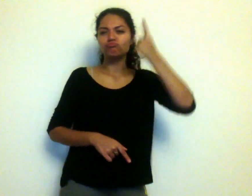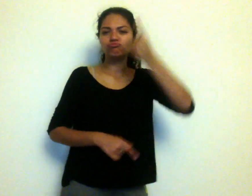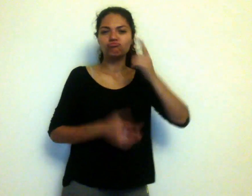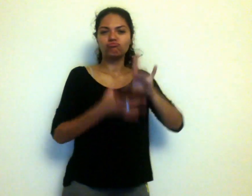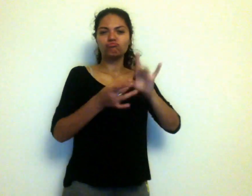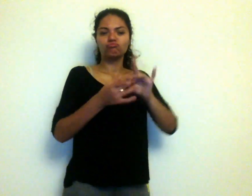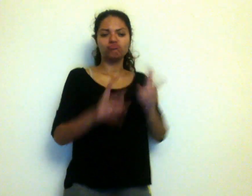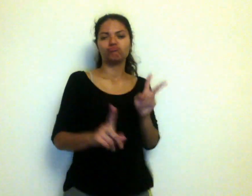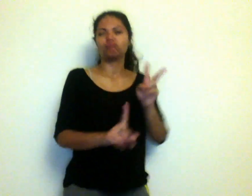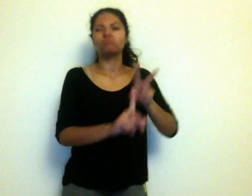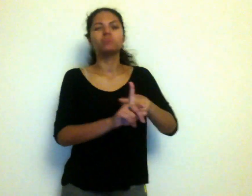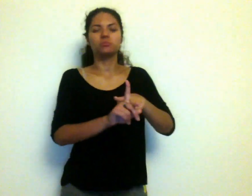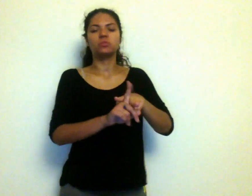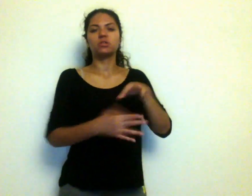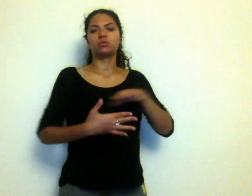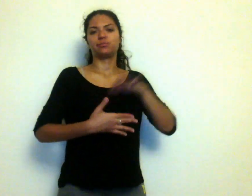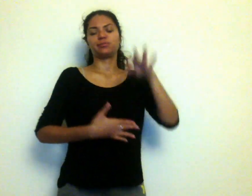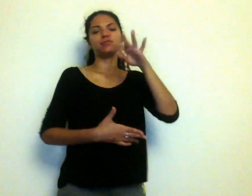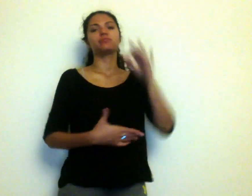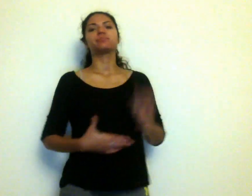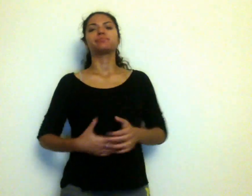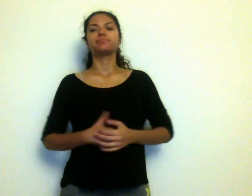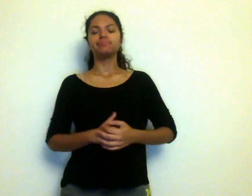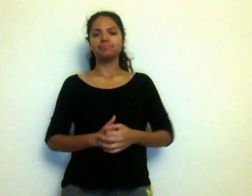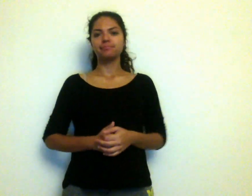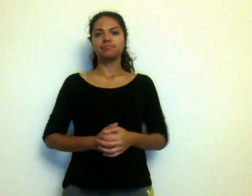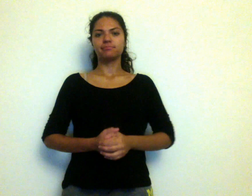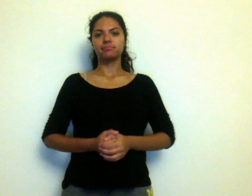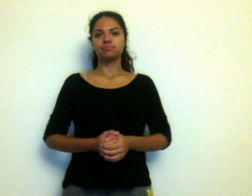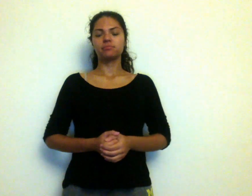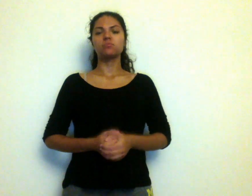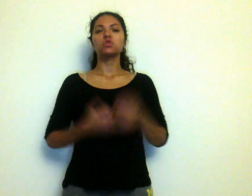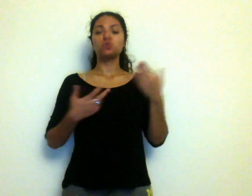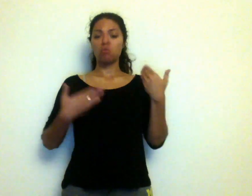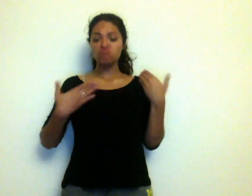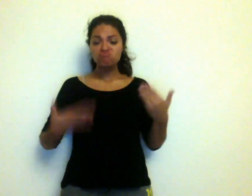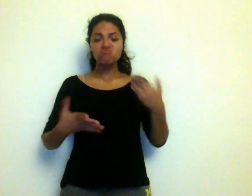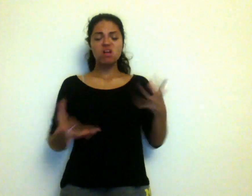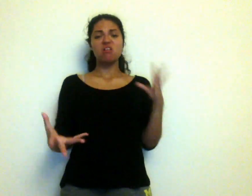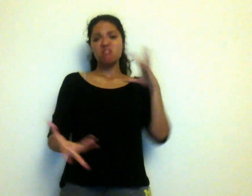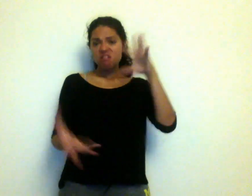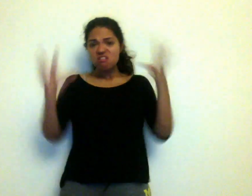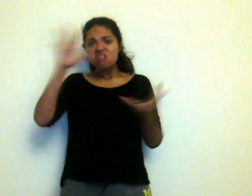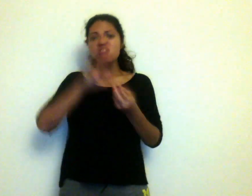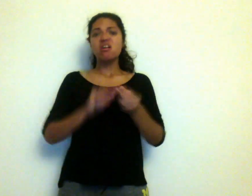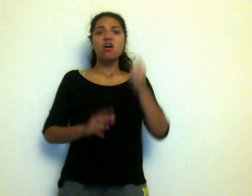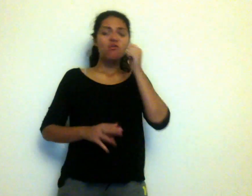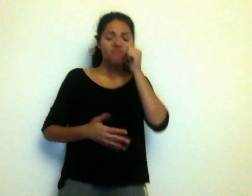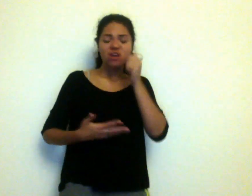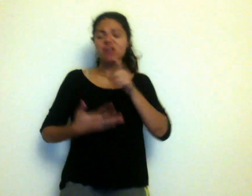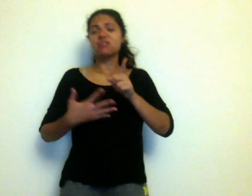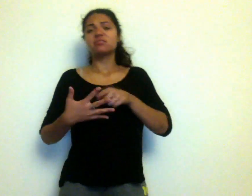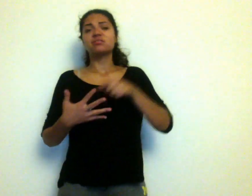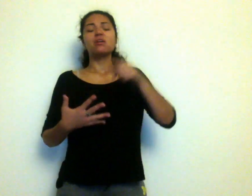the colonial motif, he took the biological science, he took the theoretical physics, then fourthly, he took the physical